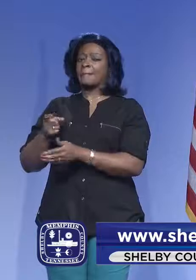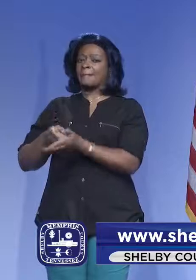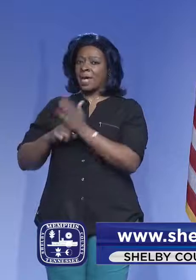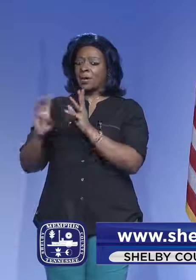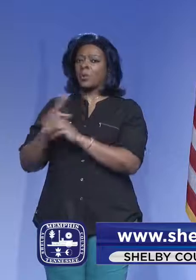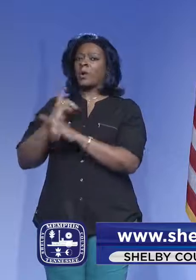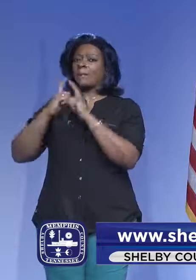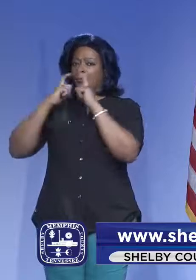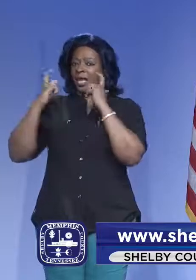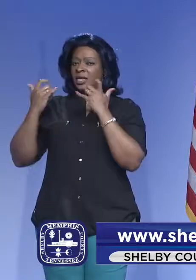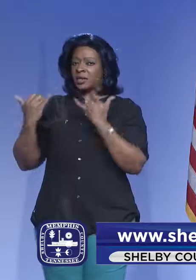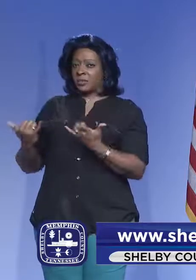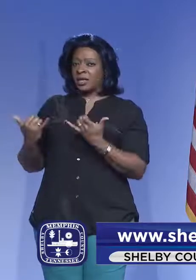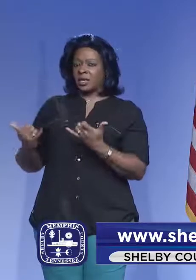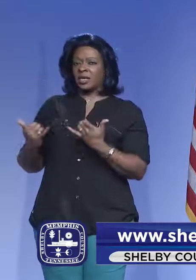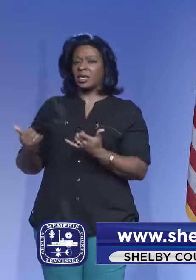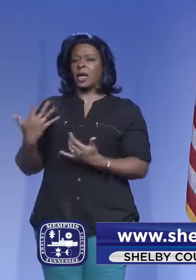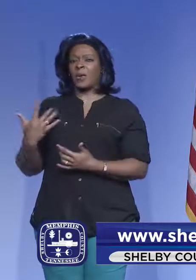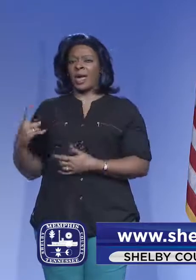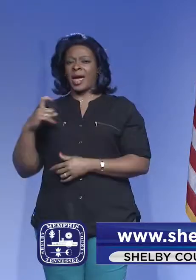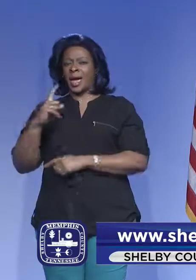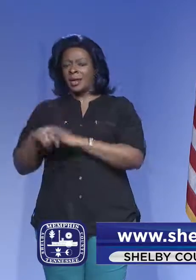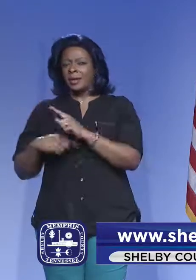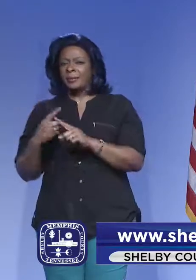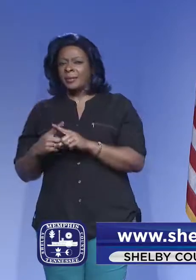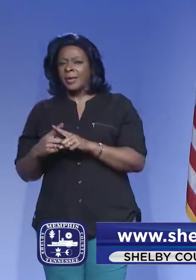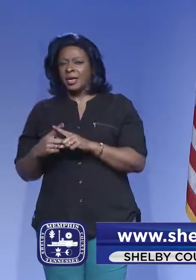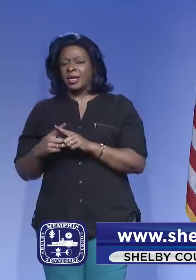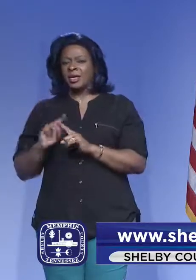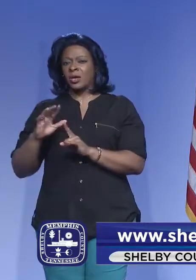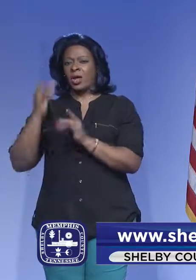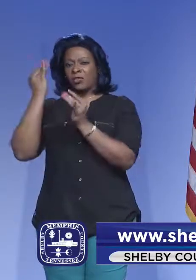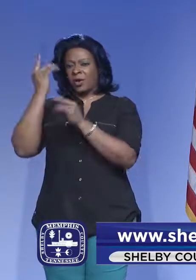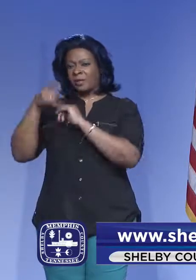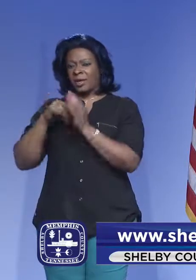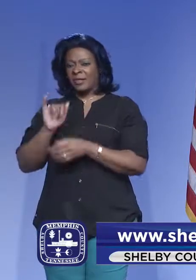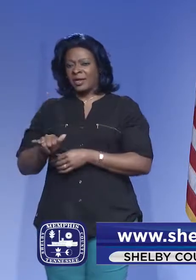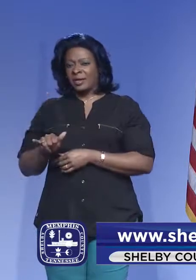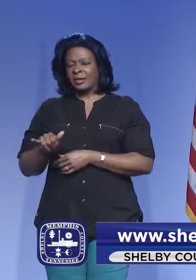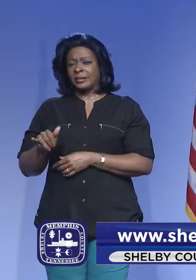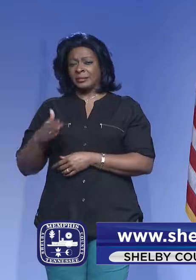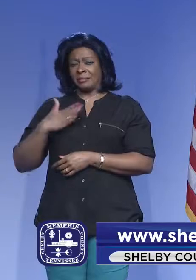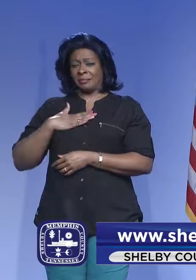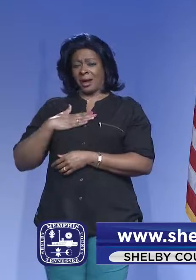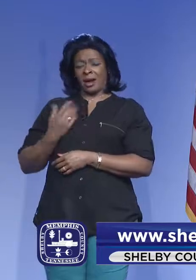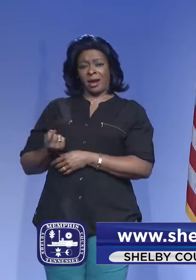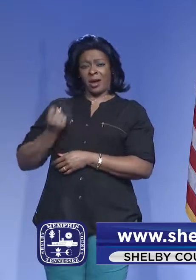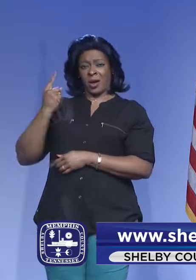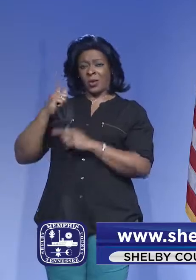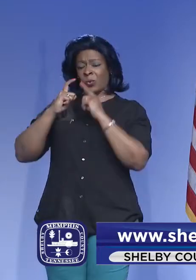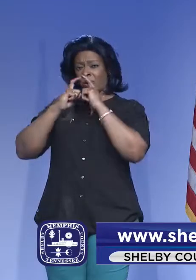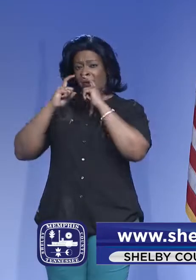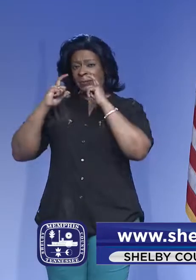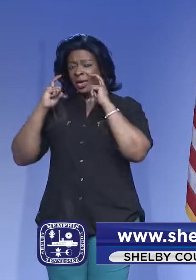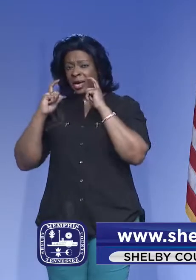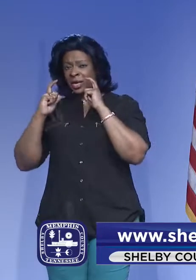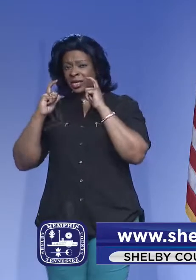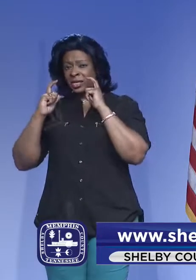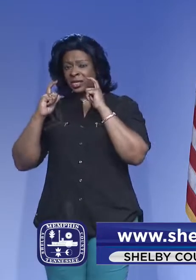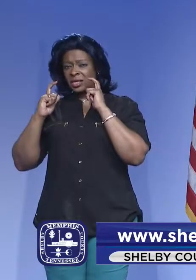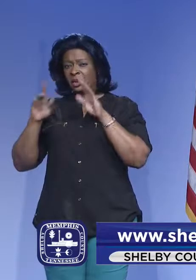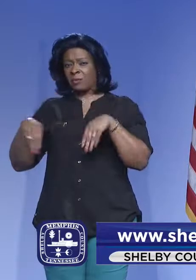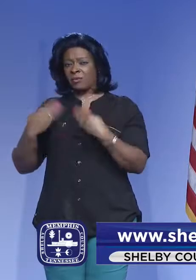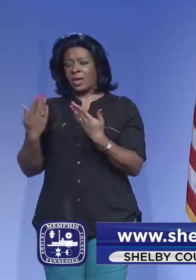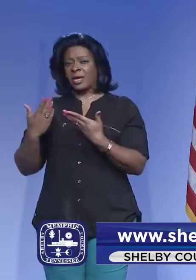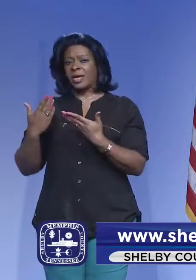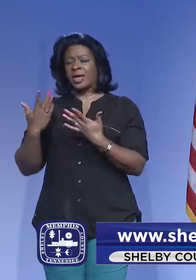wearing masks right now. I wanted to ask about the thought on that because, my understanding with masks is that they provide some